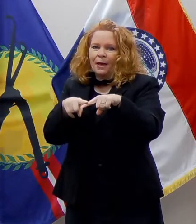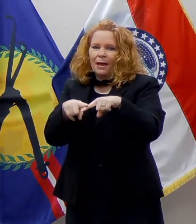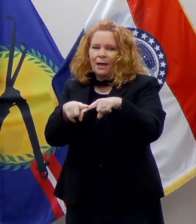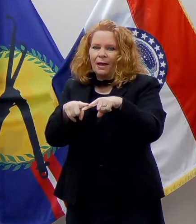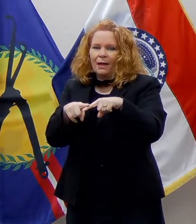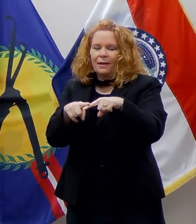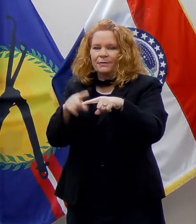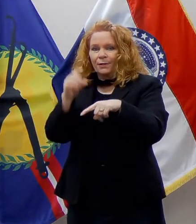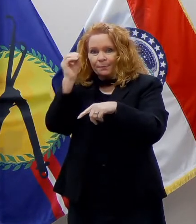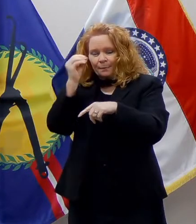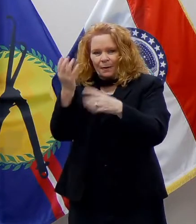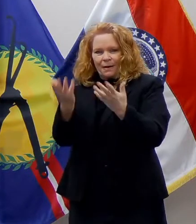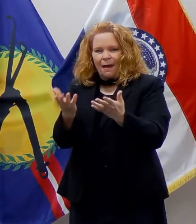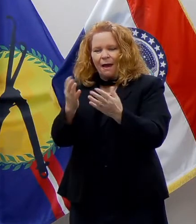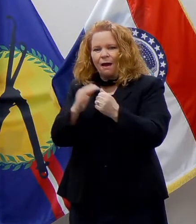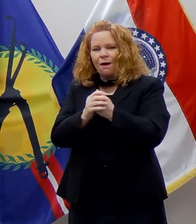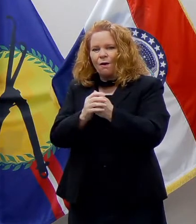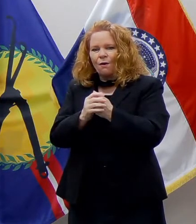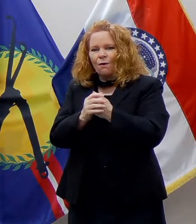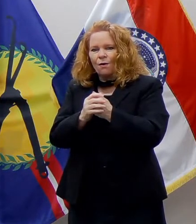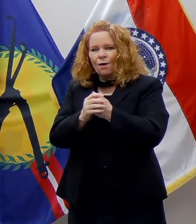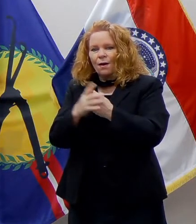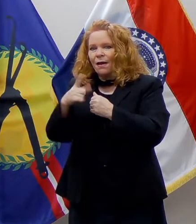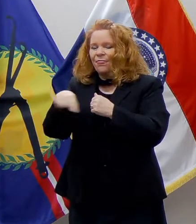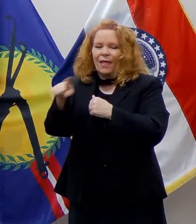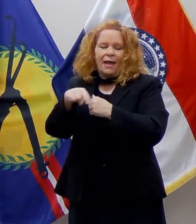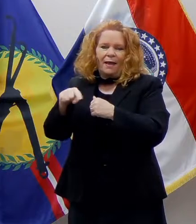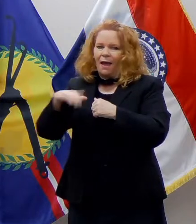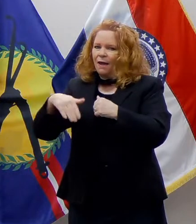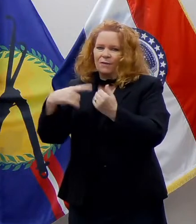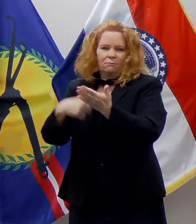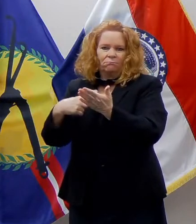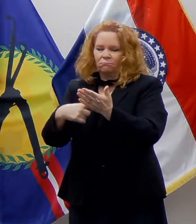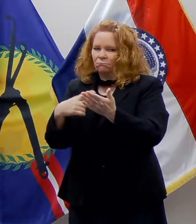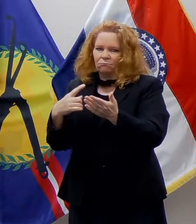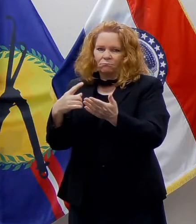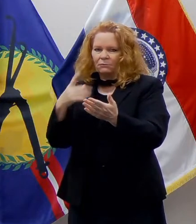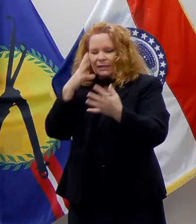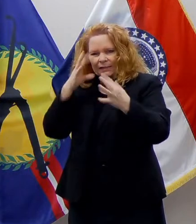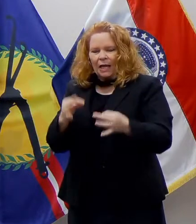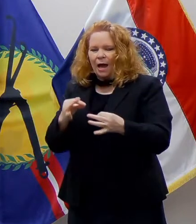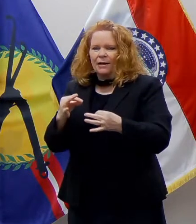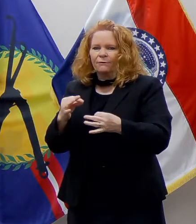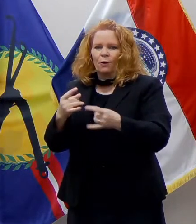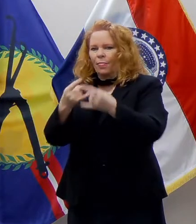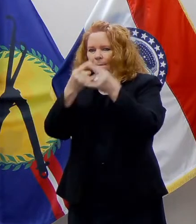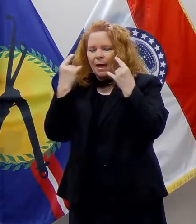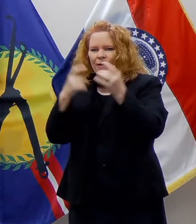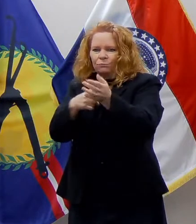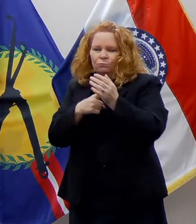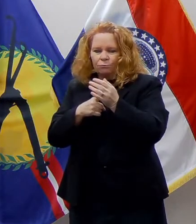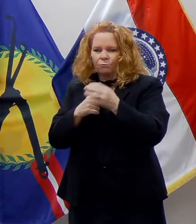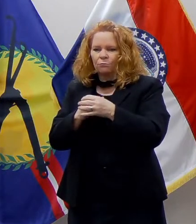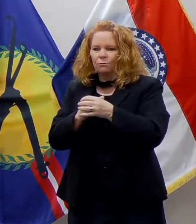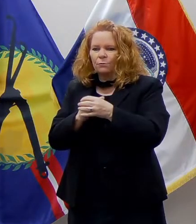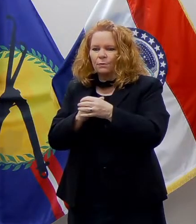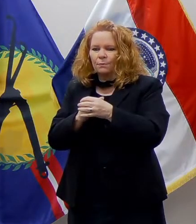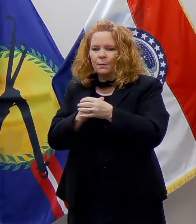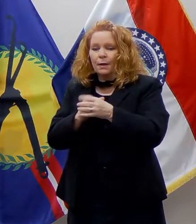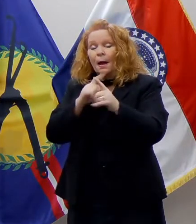And currently, they haven't moved on the mask mandate request that's in front of them. In the